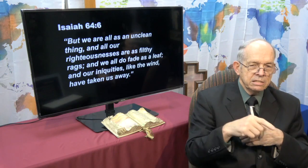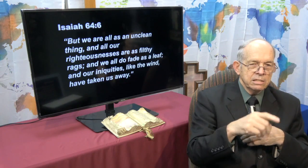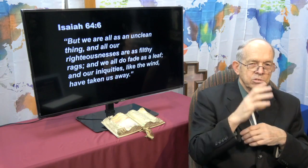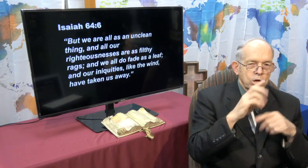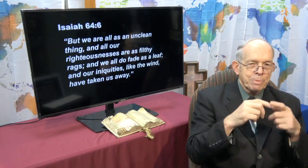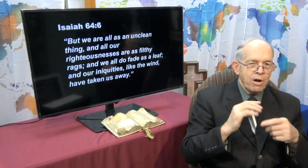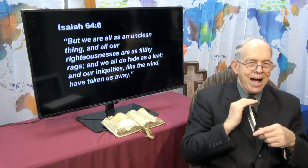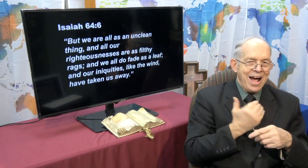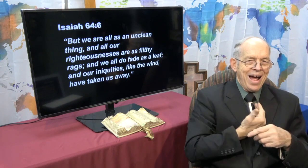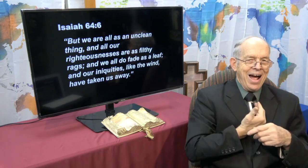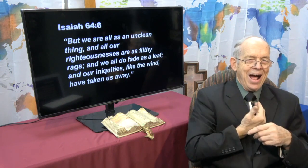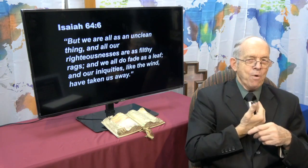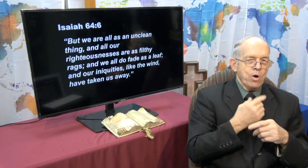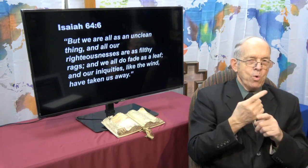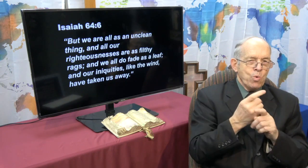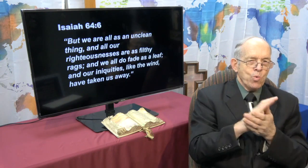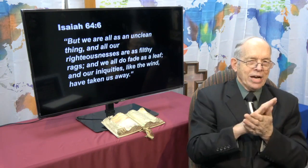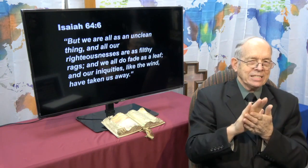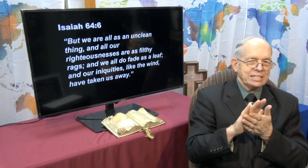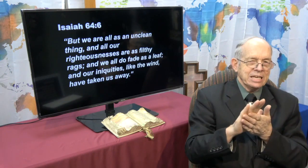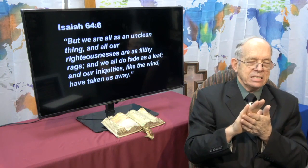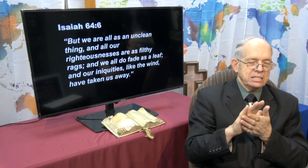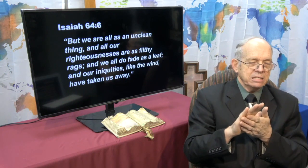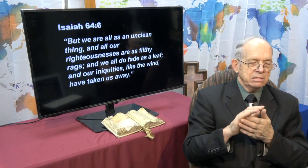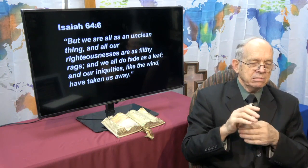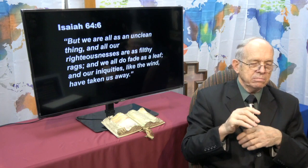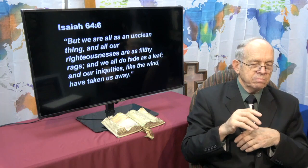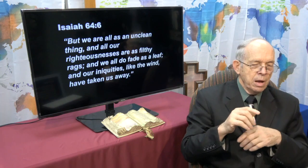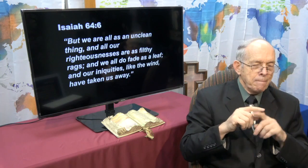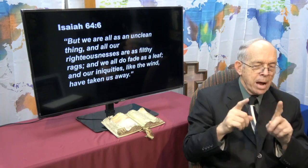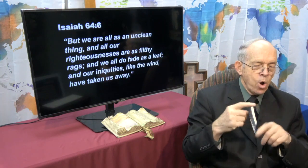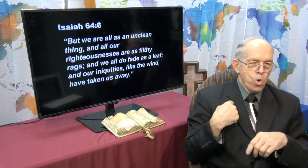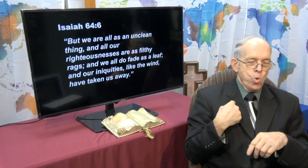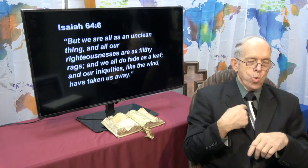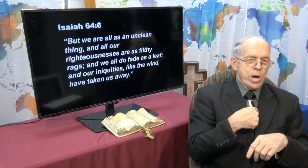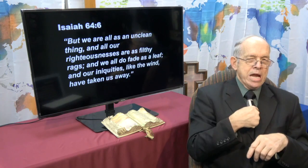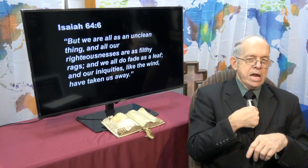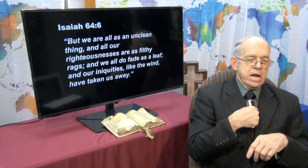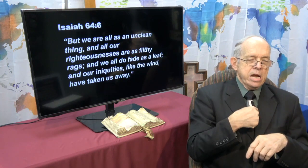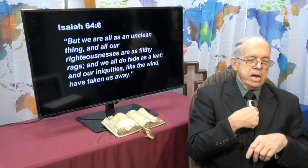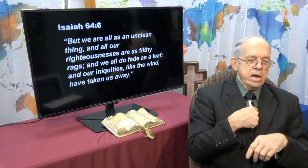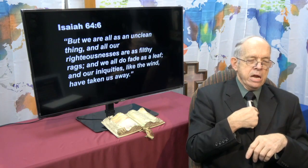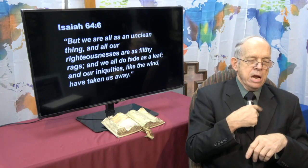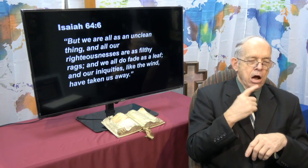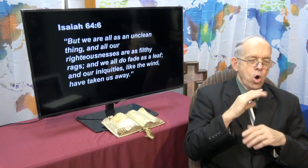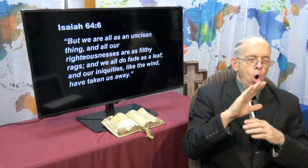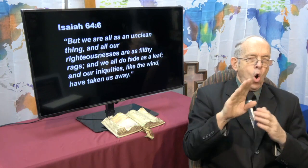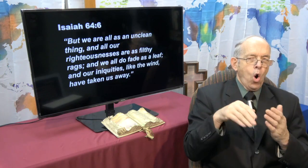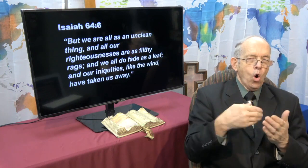6. Talk about our righteousness. But we are all